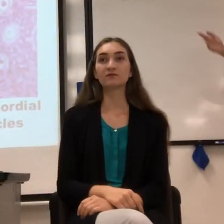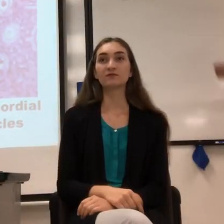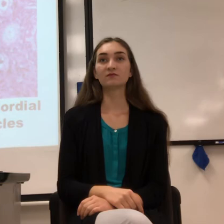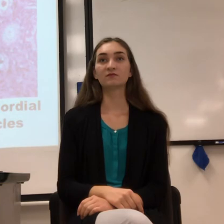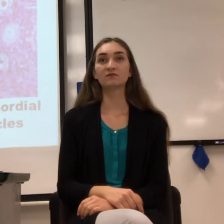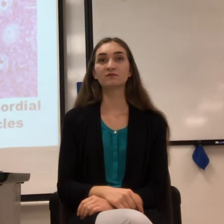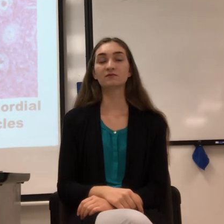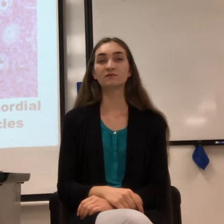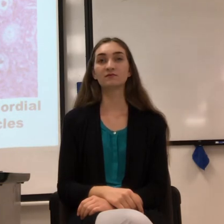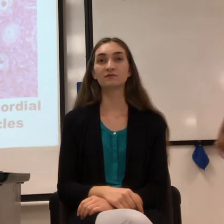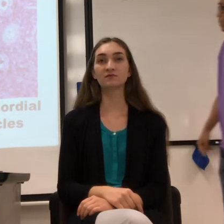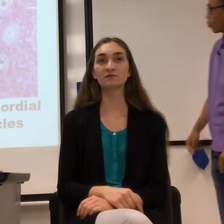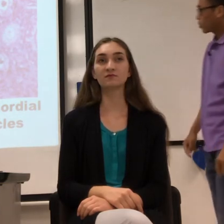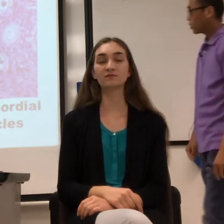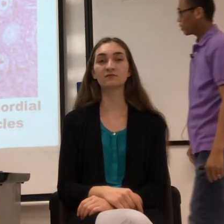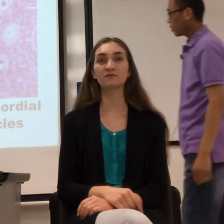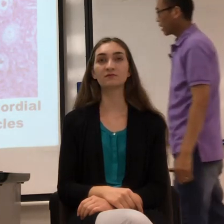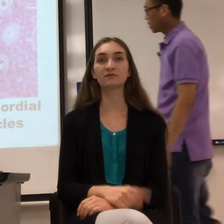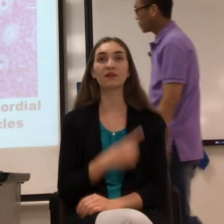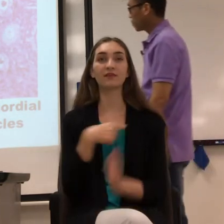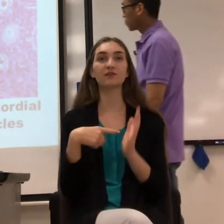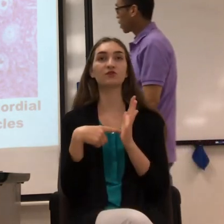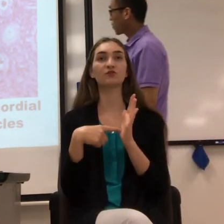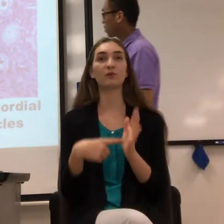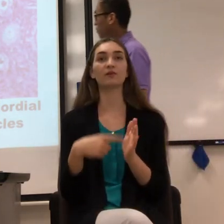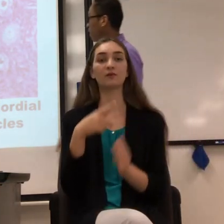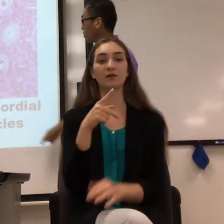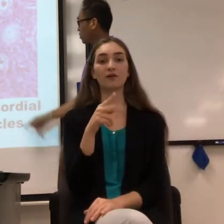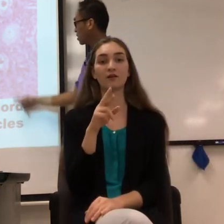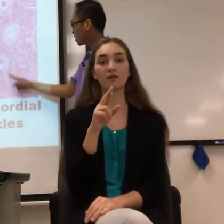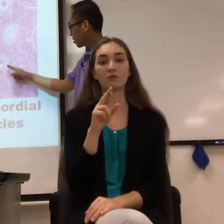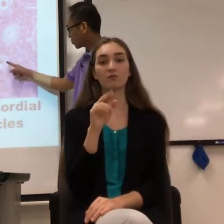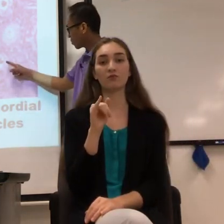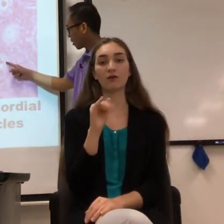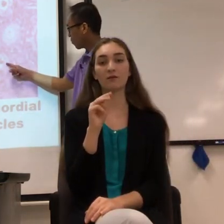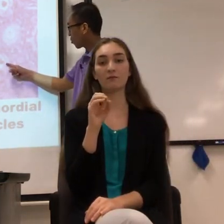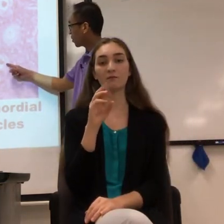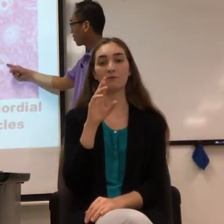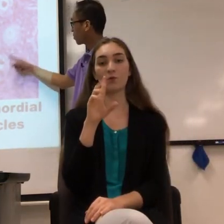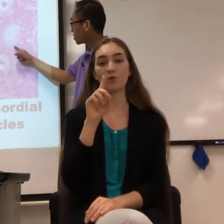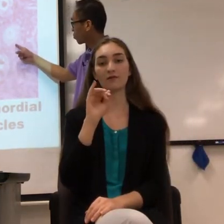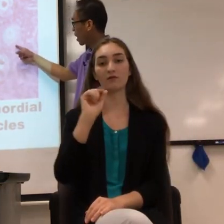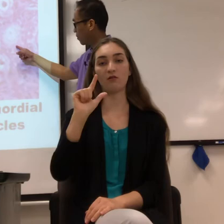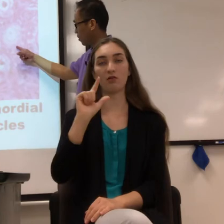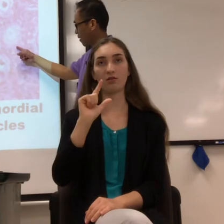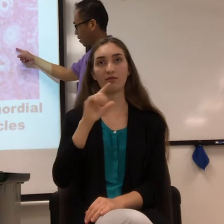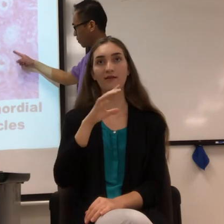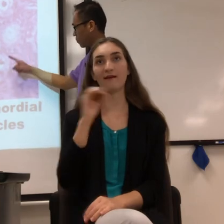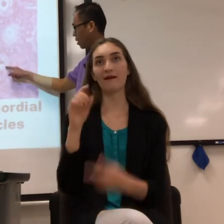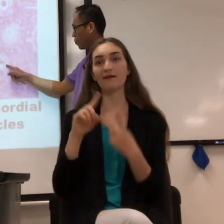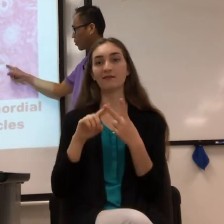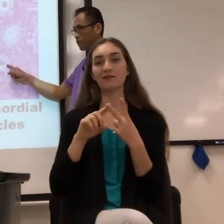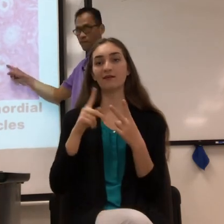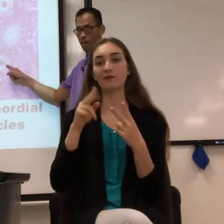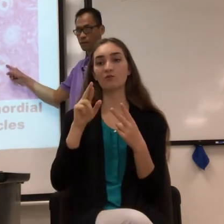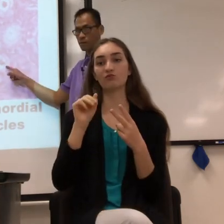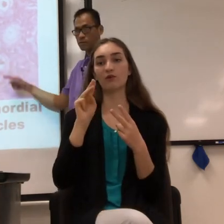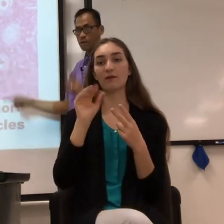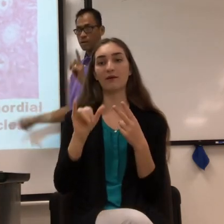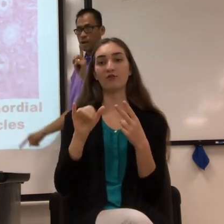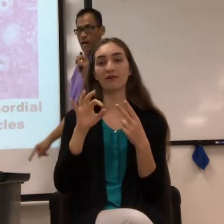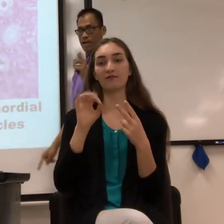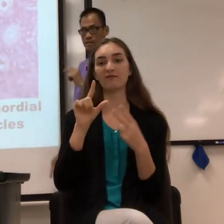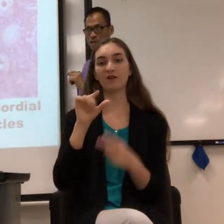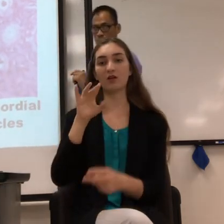this is showing you primordial and primary follicles. It starts with primordial here. There's a primary there. But the primordial